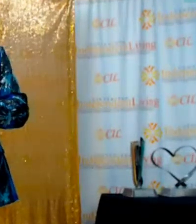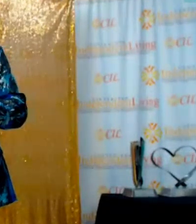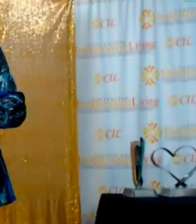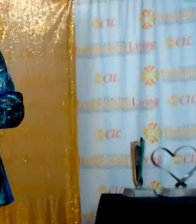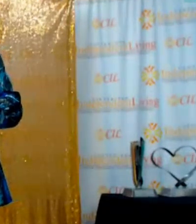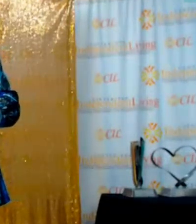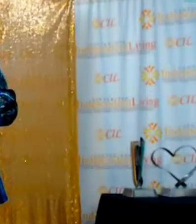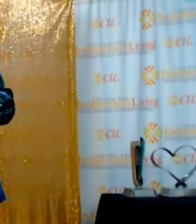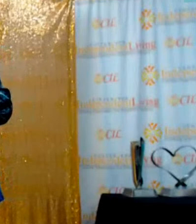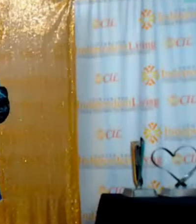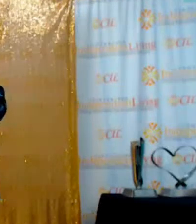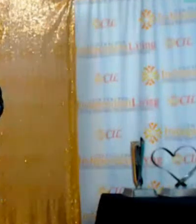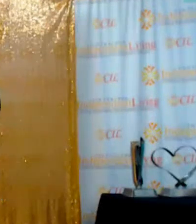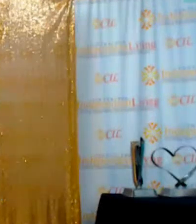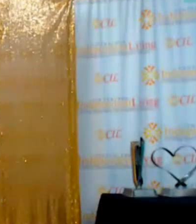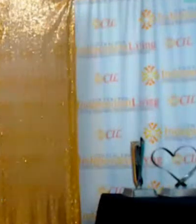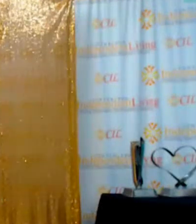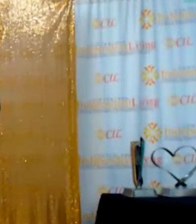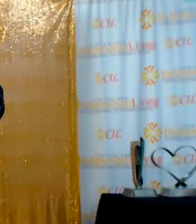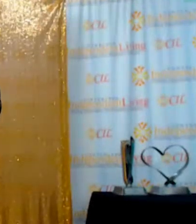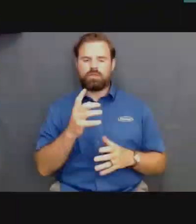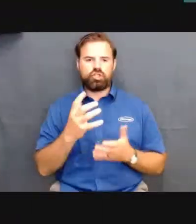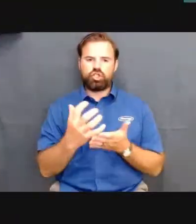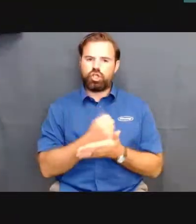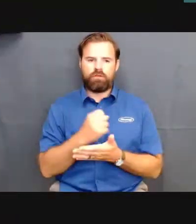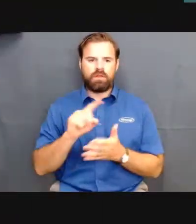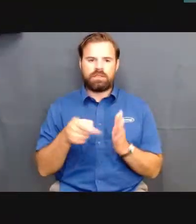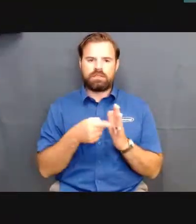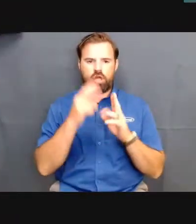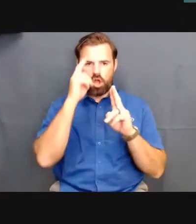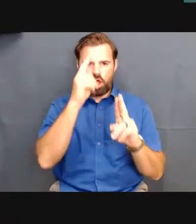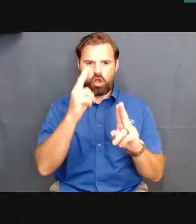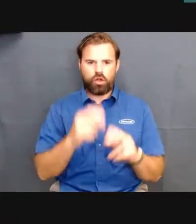recipient is so deserving of this honor.